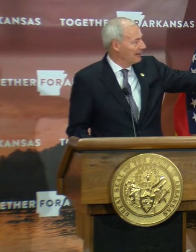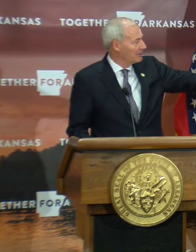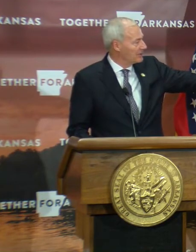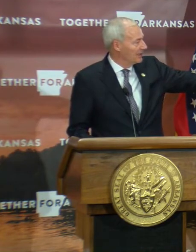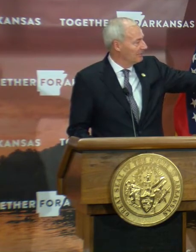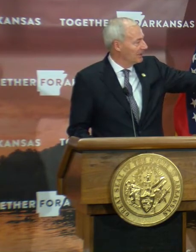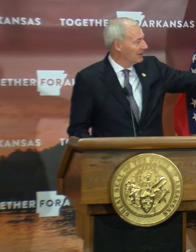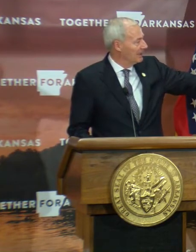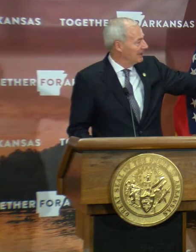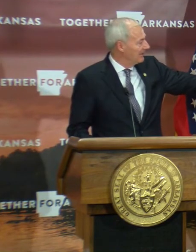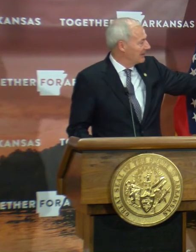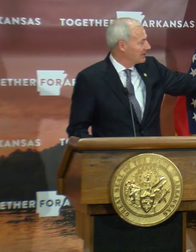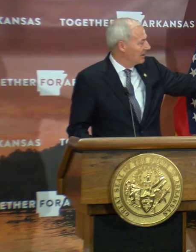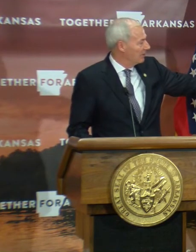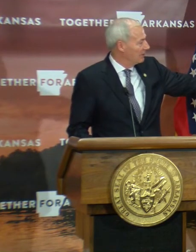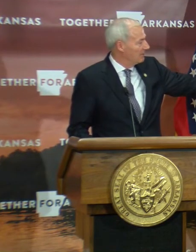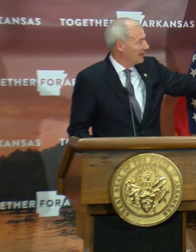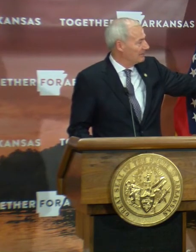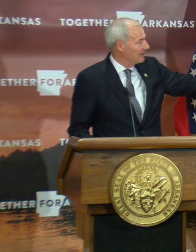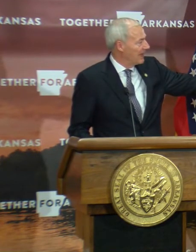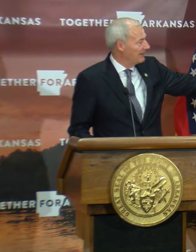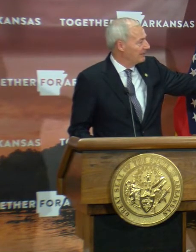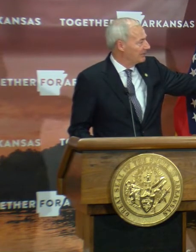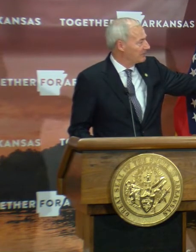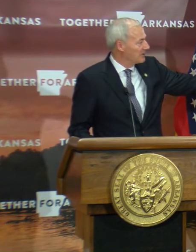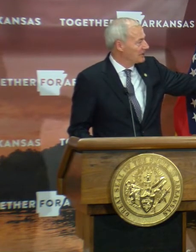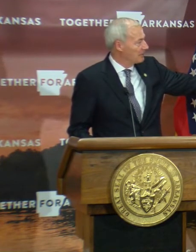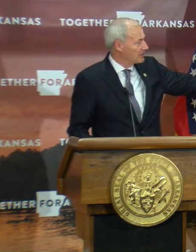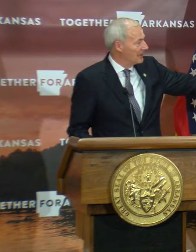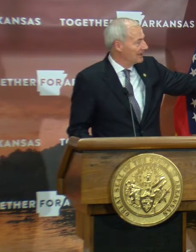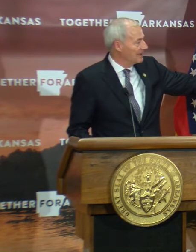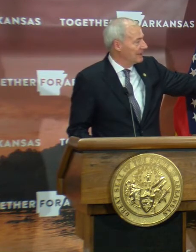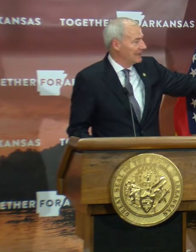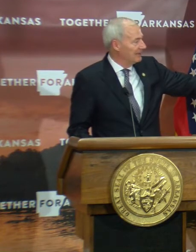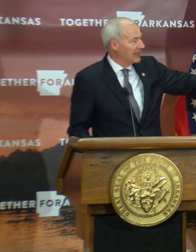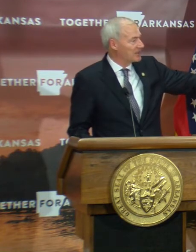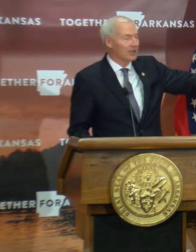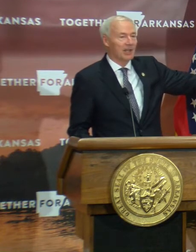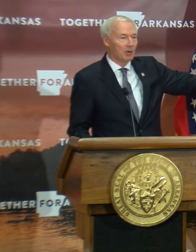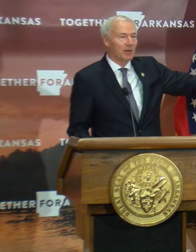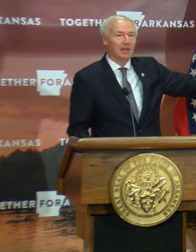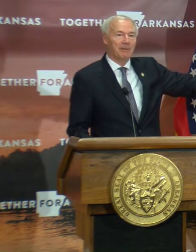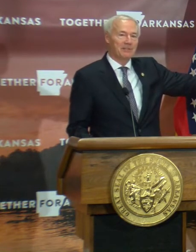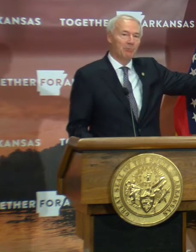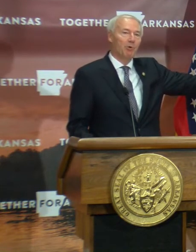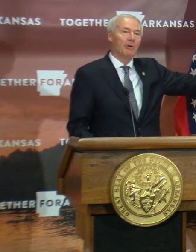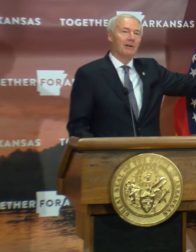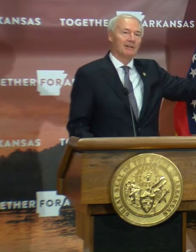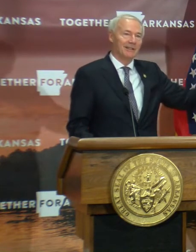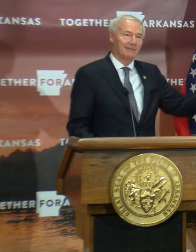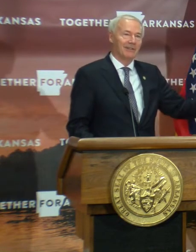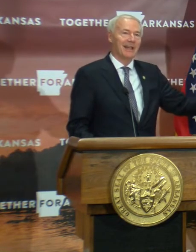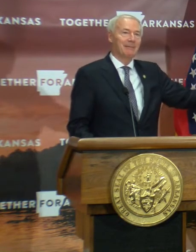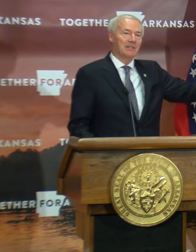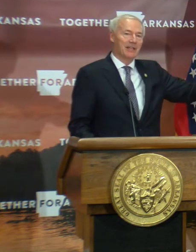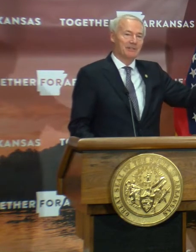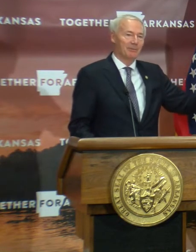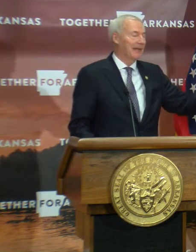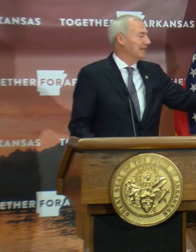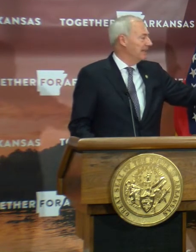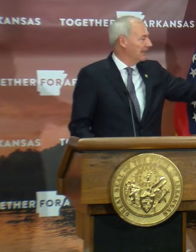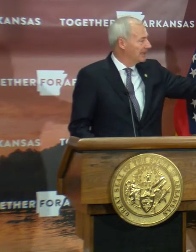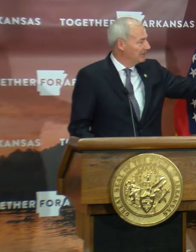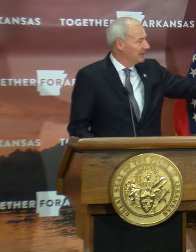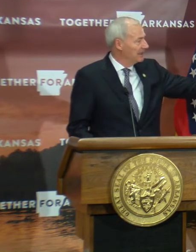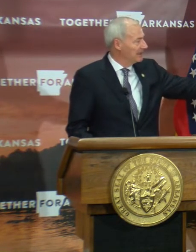24 hours number, that's low at about 5 or 6%, that's going to go up as more of the lab tests from